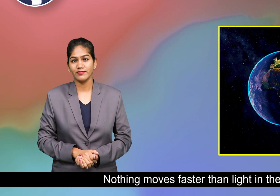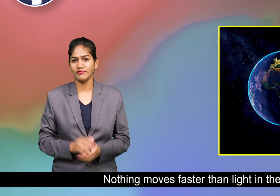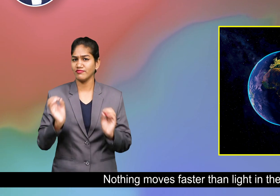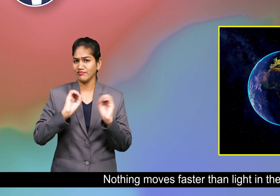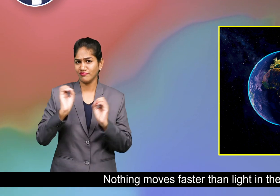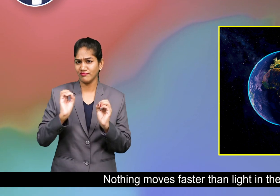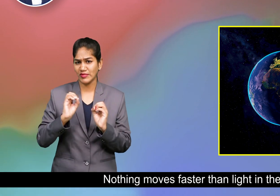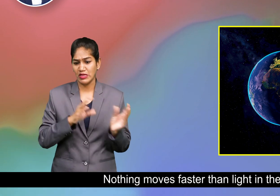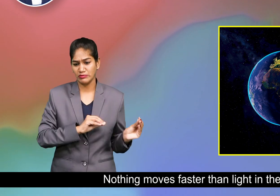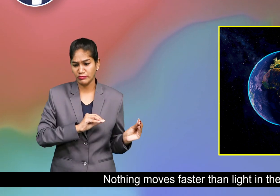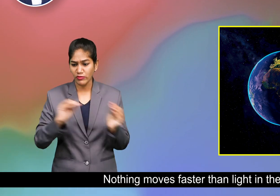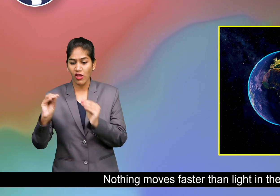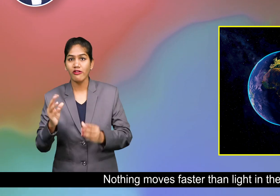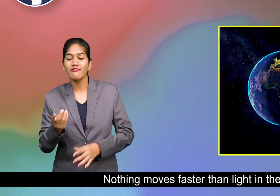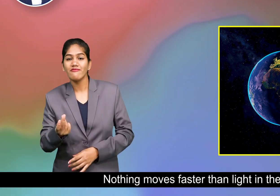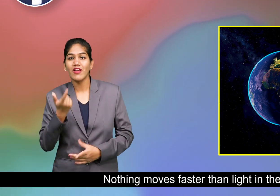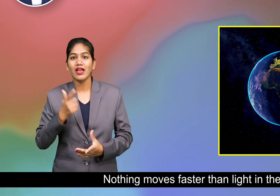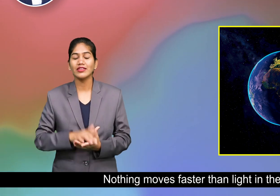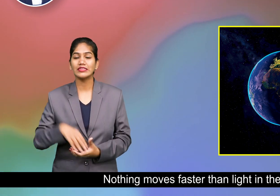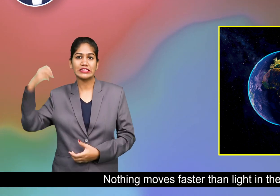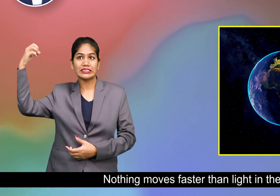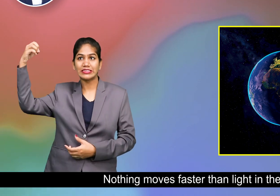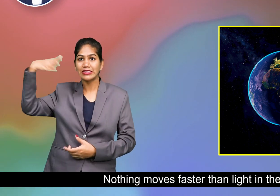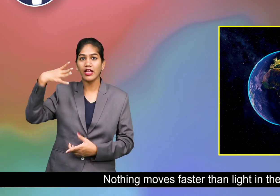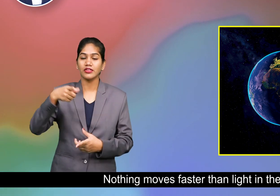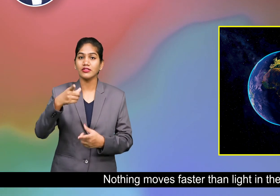Nothing moves faster than light in the universe.